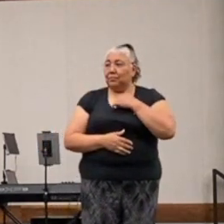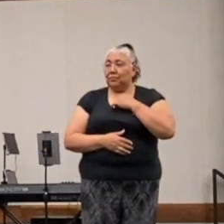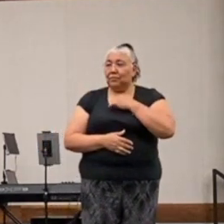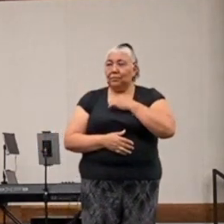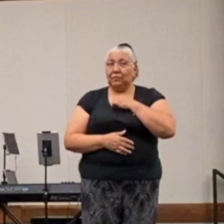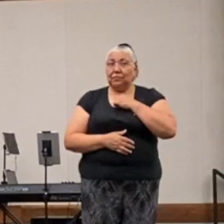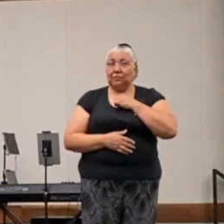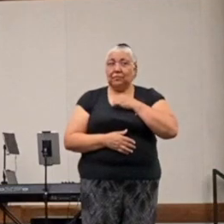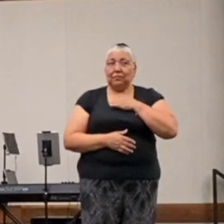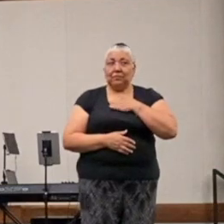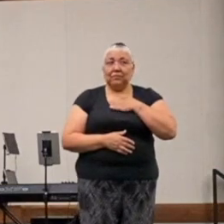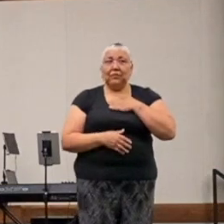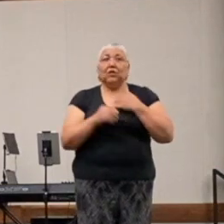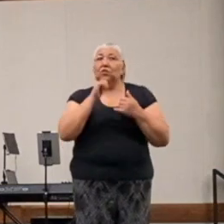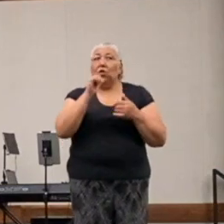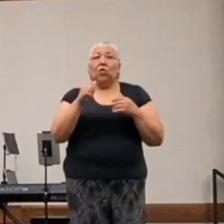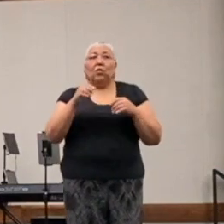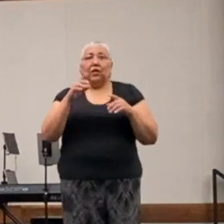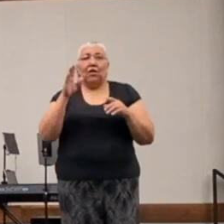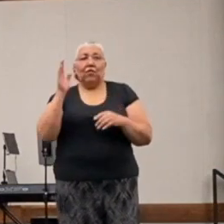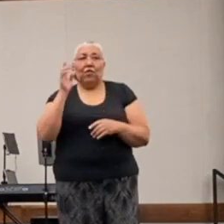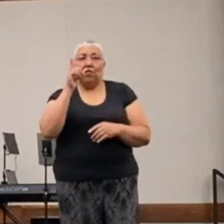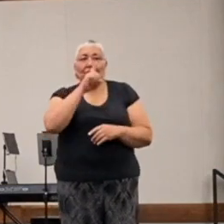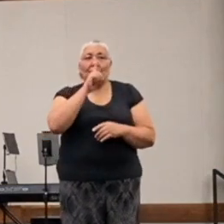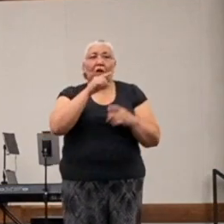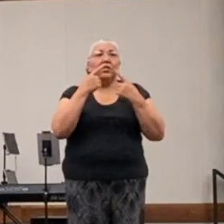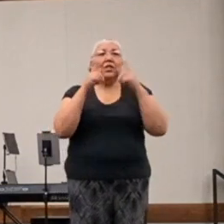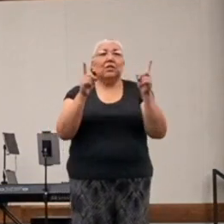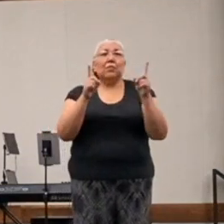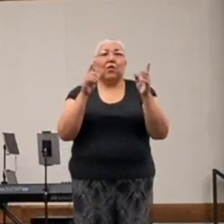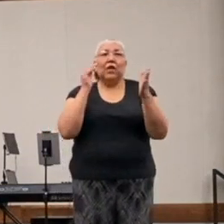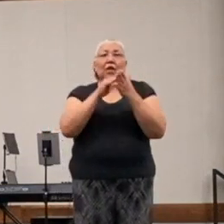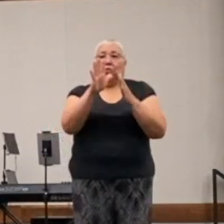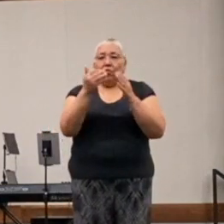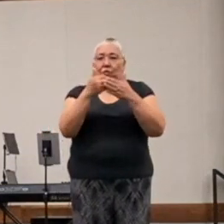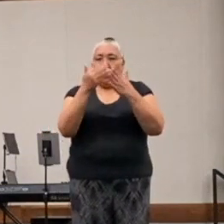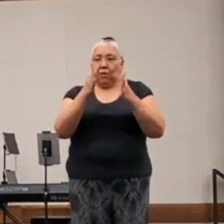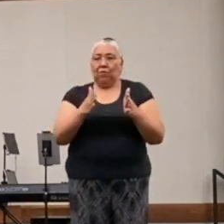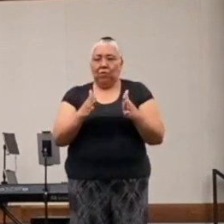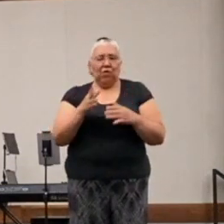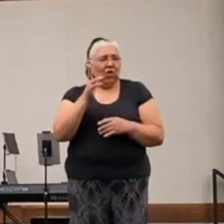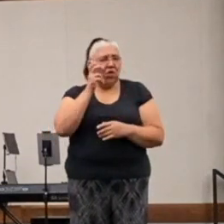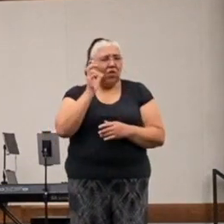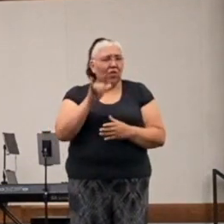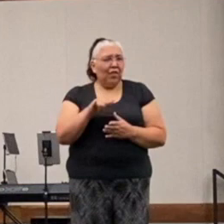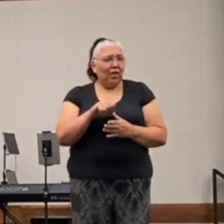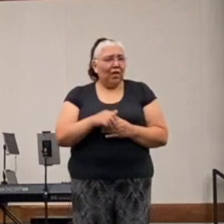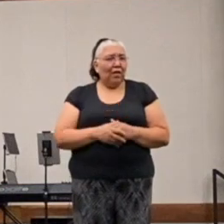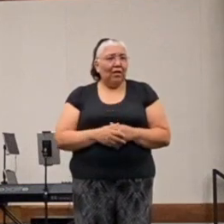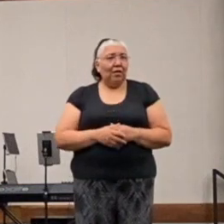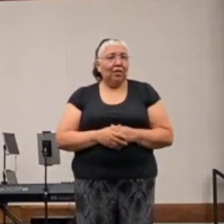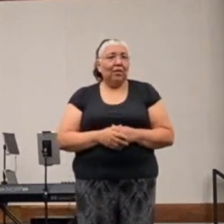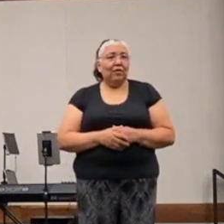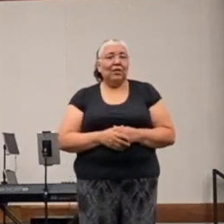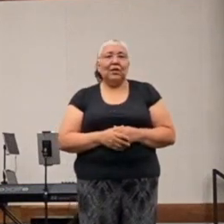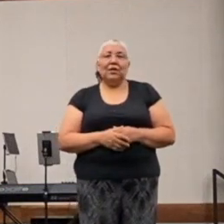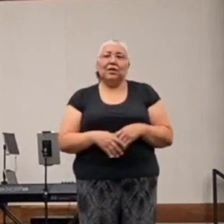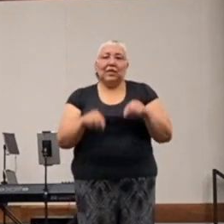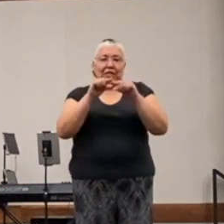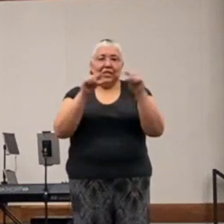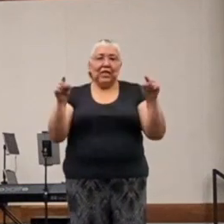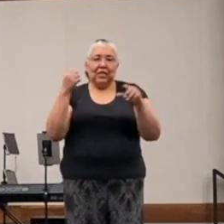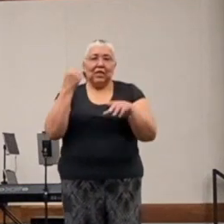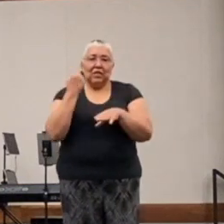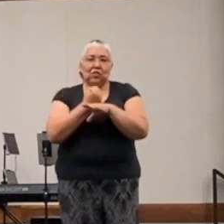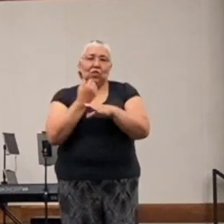Do not give false testimony against your neighbor. You ever heard that phrase? Phrase, sticks and stones may break